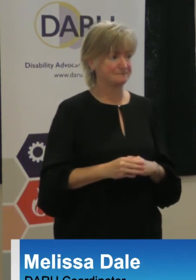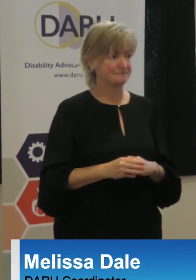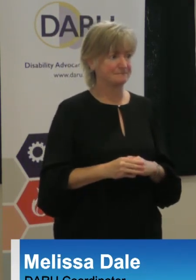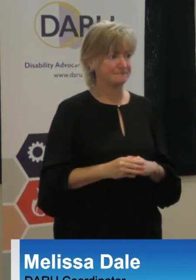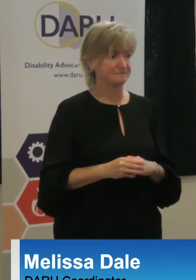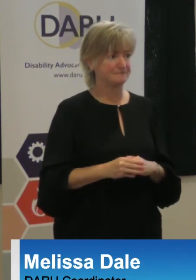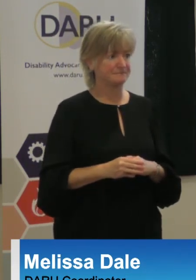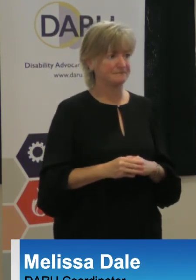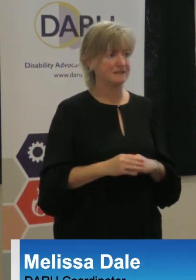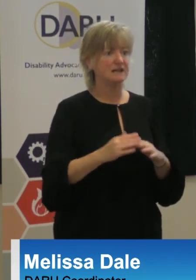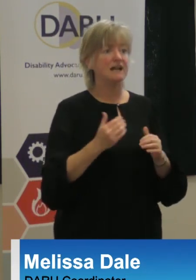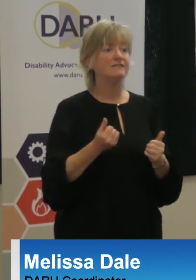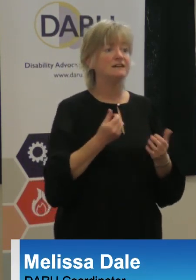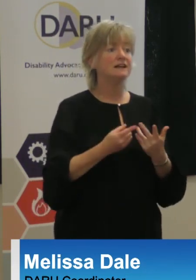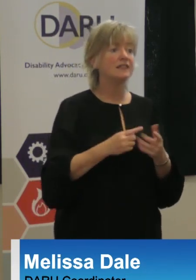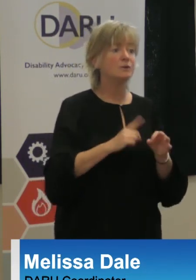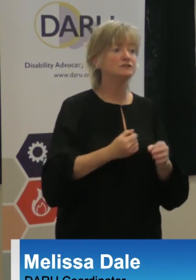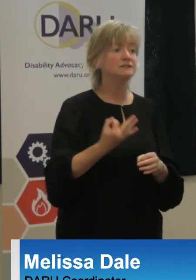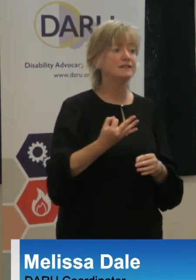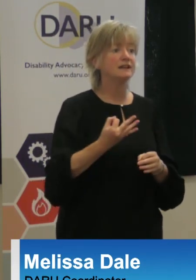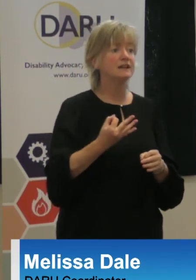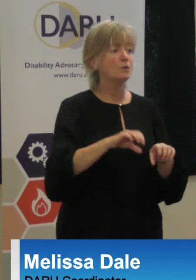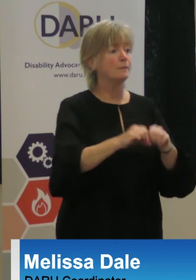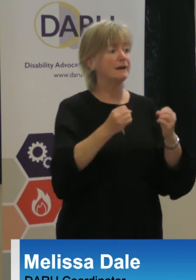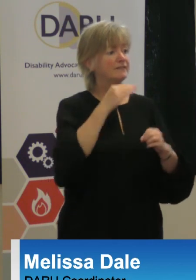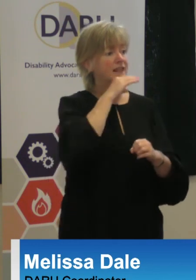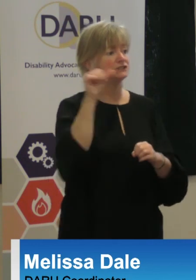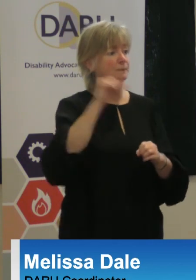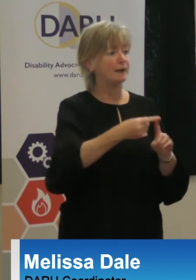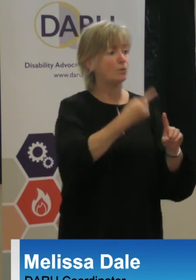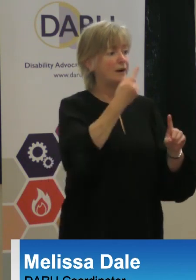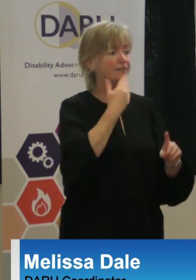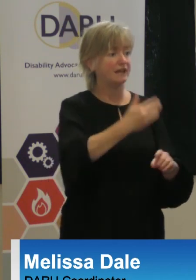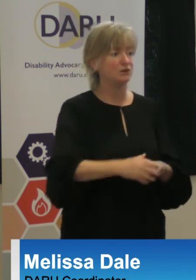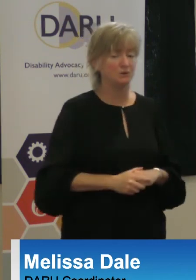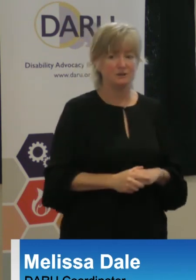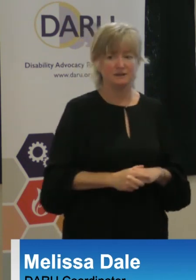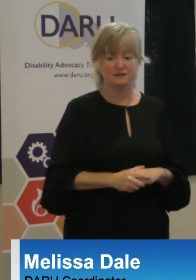else, we can now break for lunch, and I would like to see you all back here at 1 o'clock. Thank you.